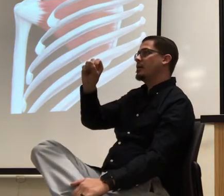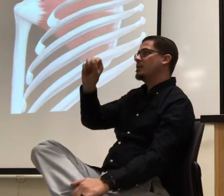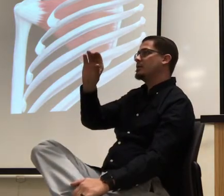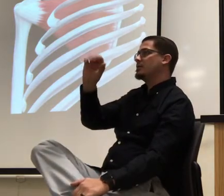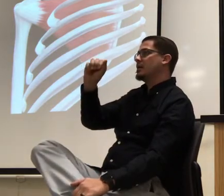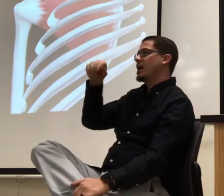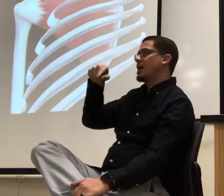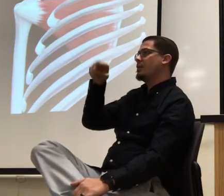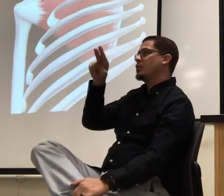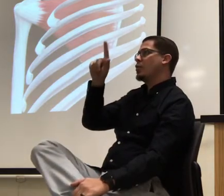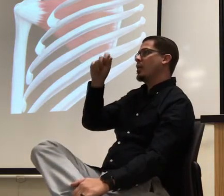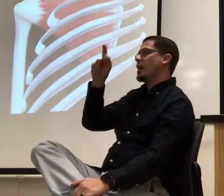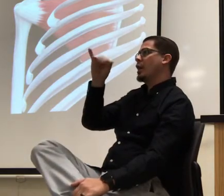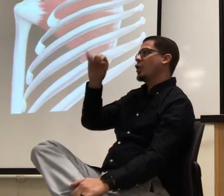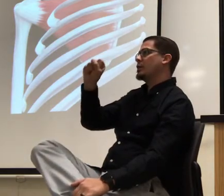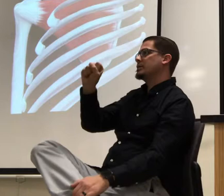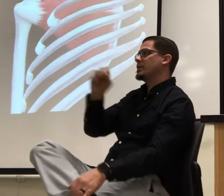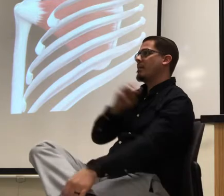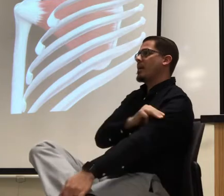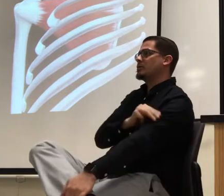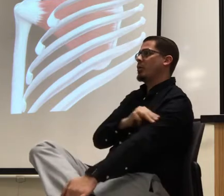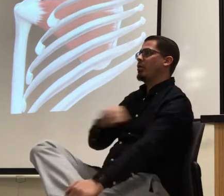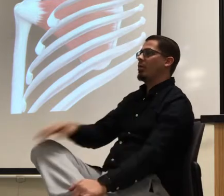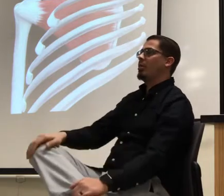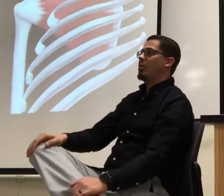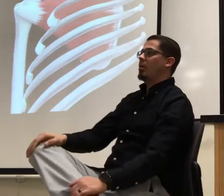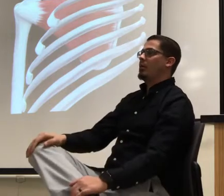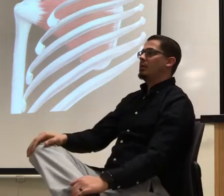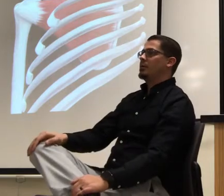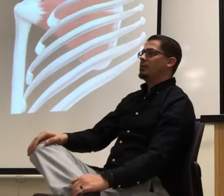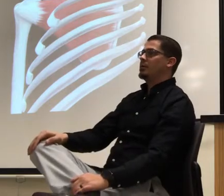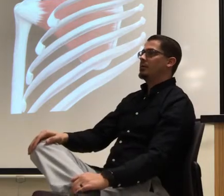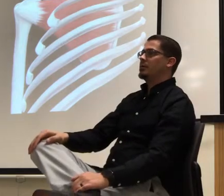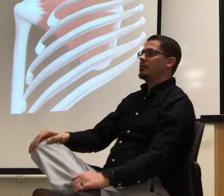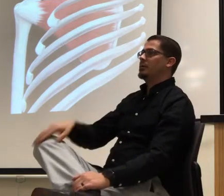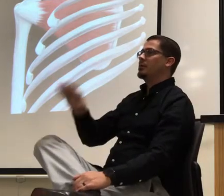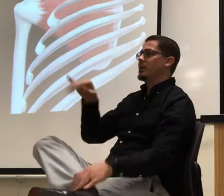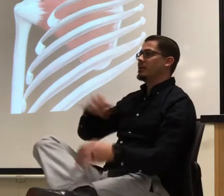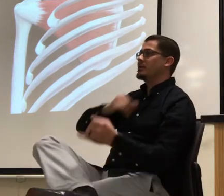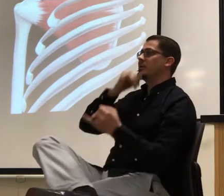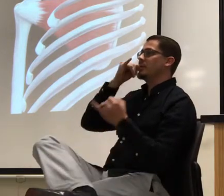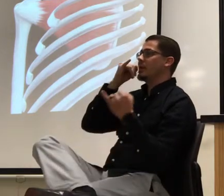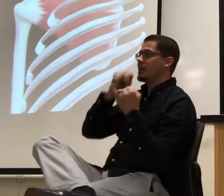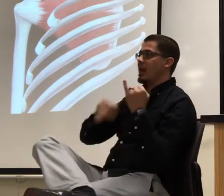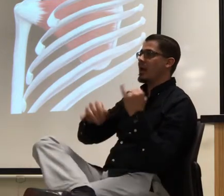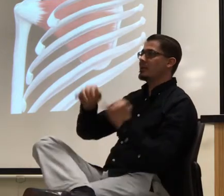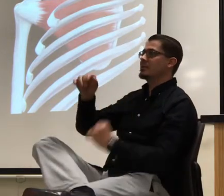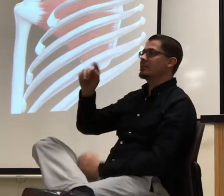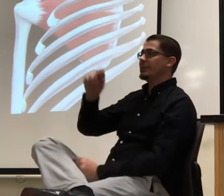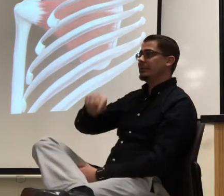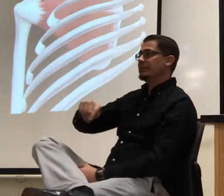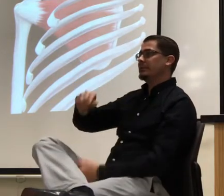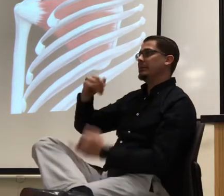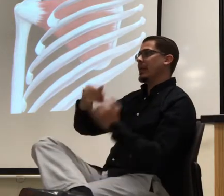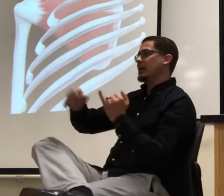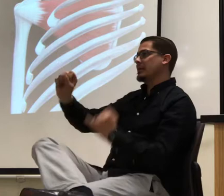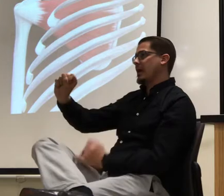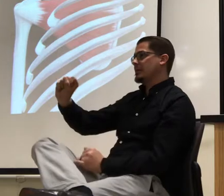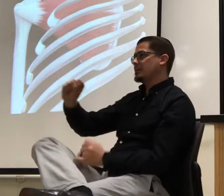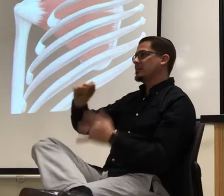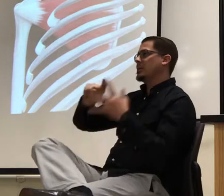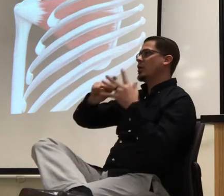Subscapularis muscle. So that's our last T and our last S, and this one is originating